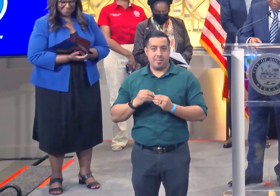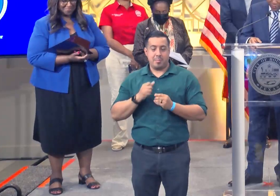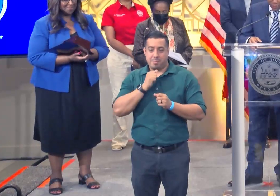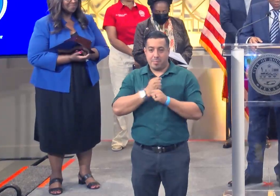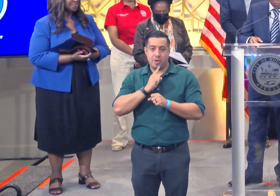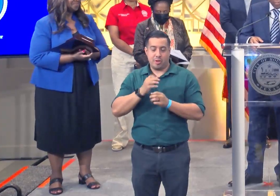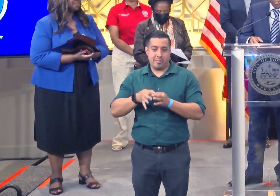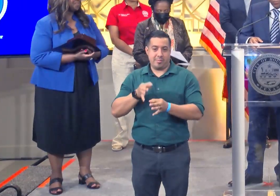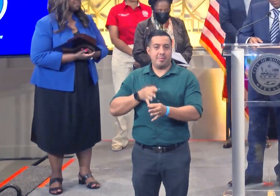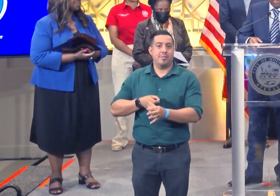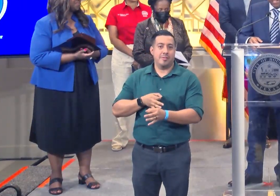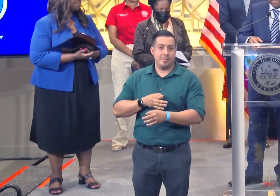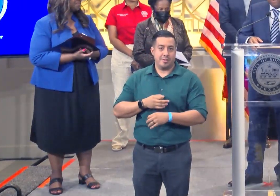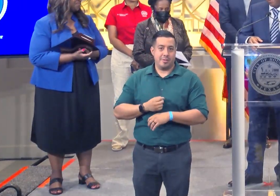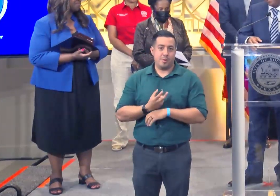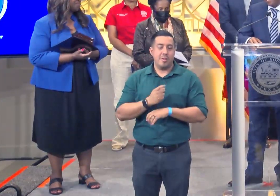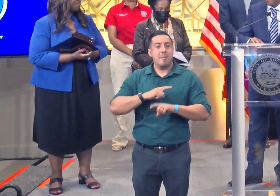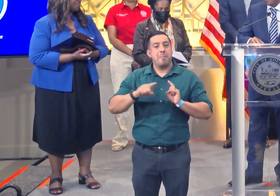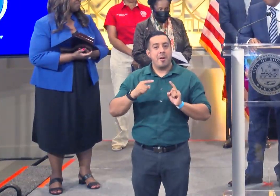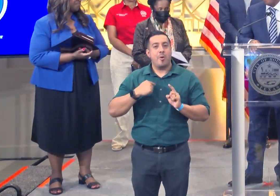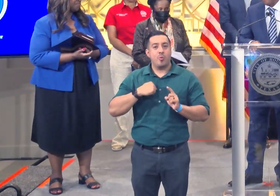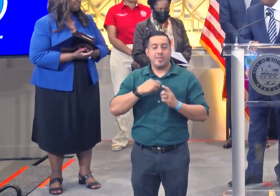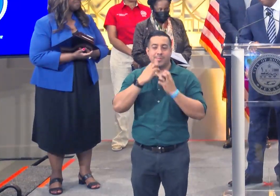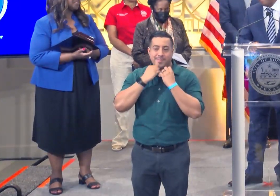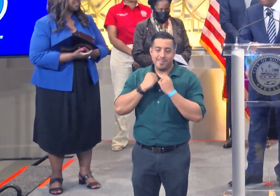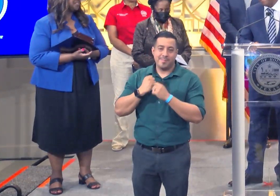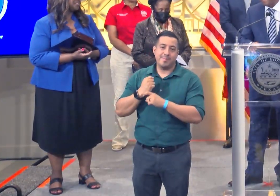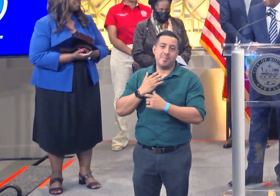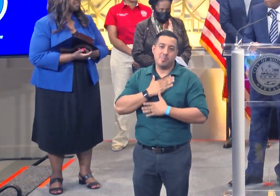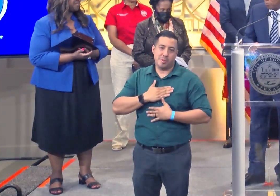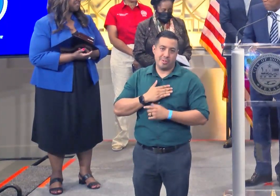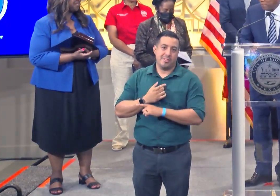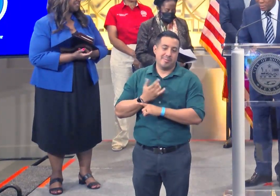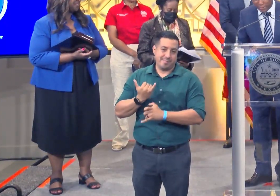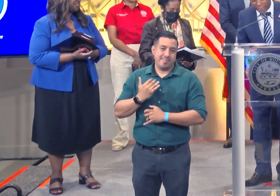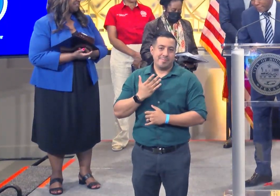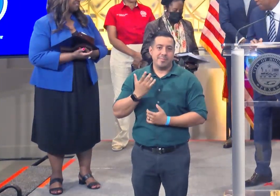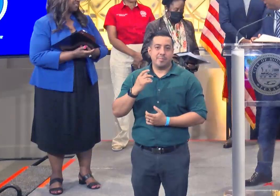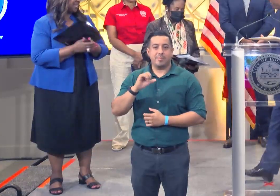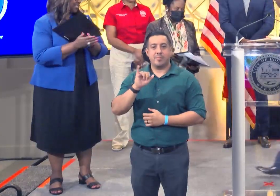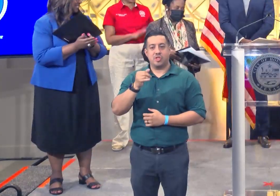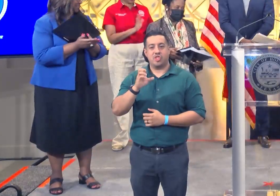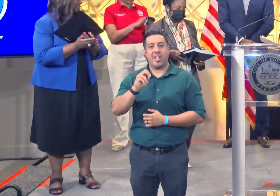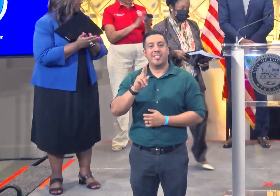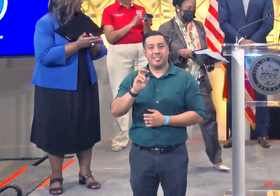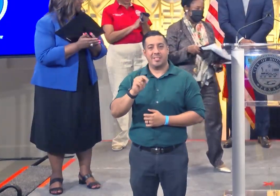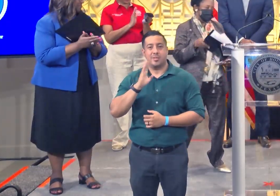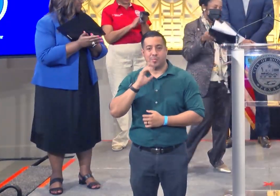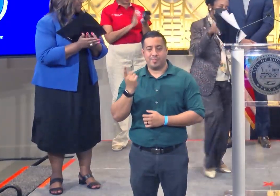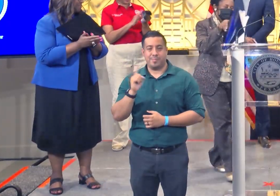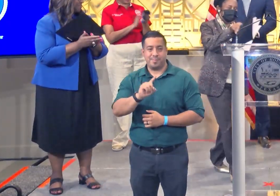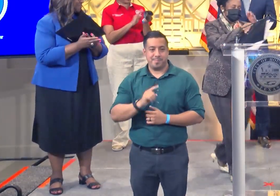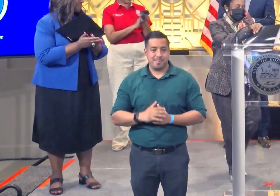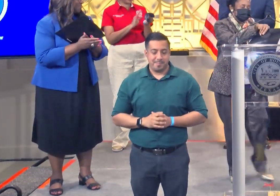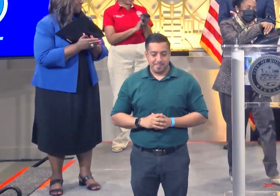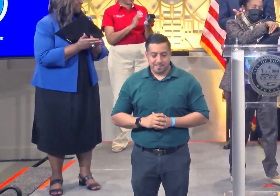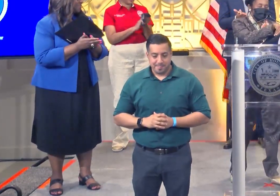But we also do it because we value and appreciate her so much and love her dearly. Congresswoman Sheila Jackson Lee.